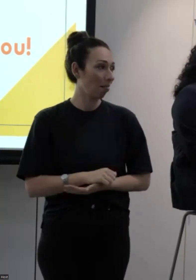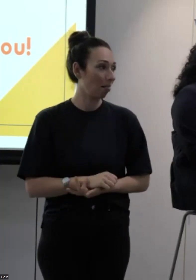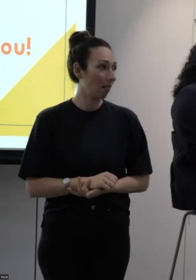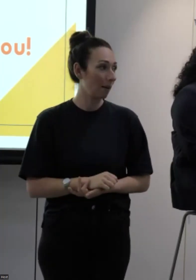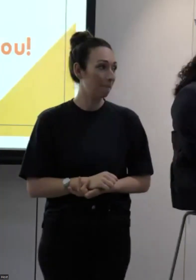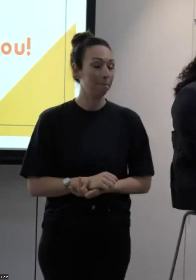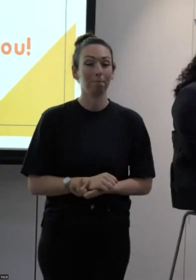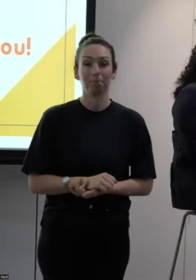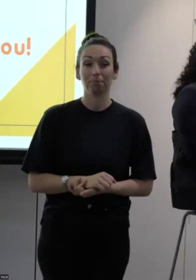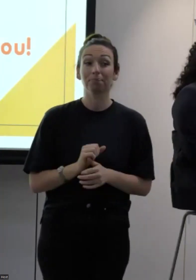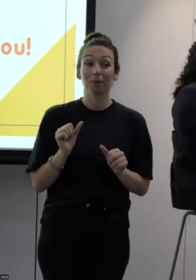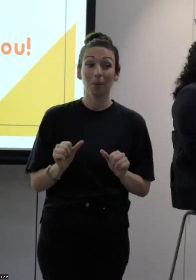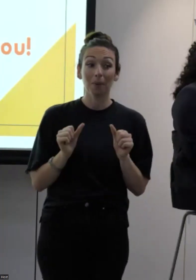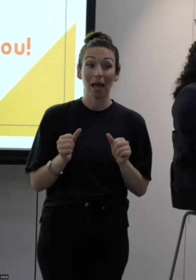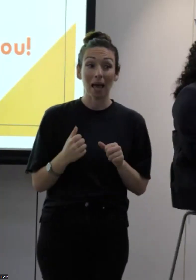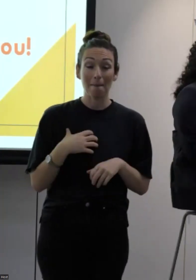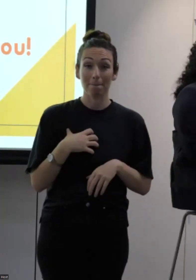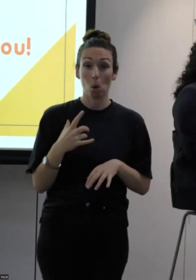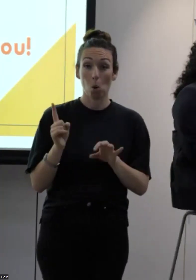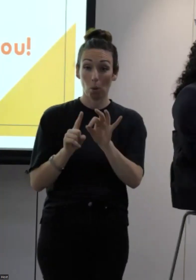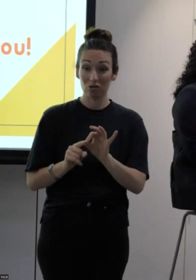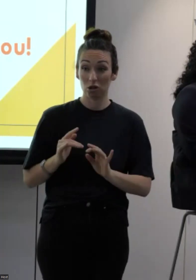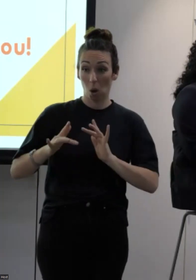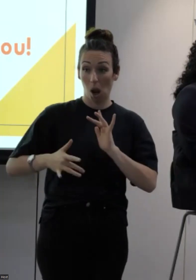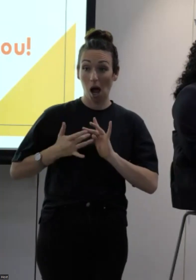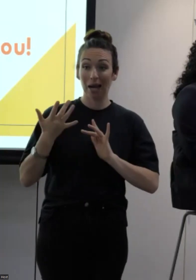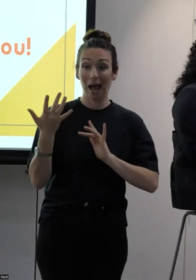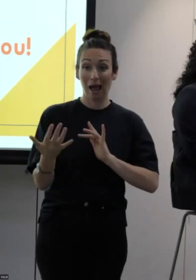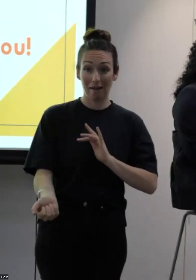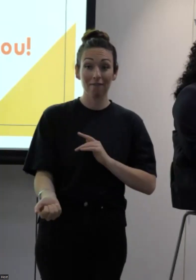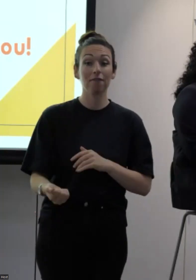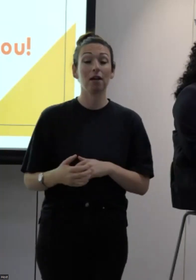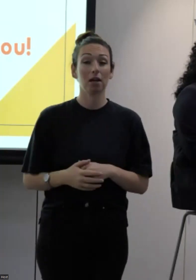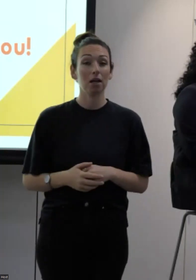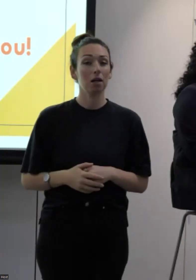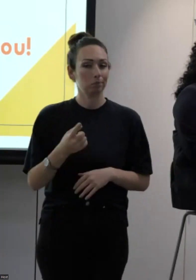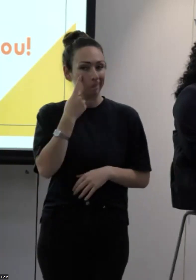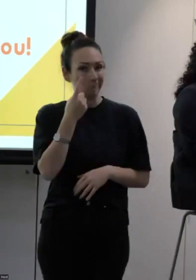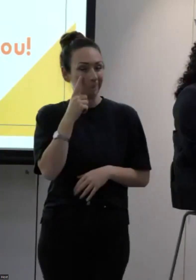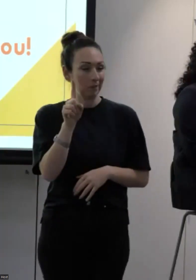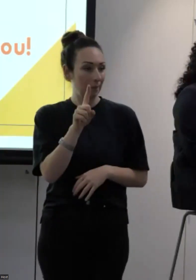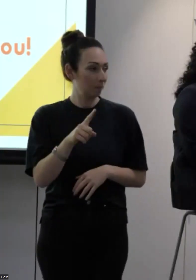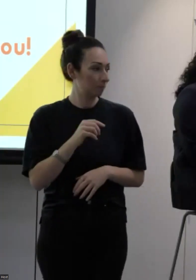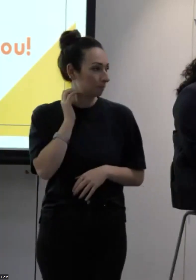Okay. We do have some more questions from online. So I'll just take a look.